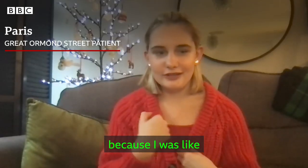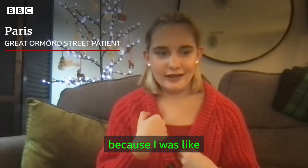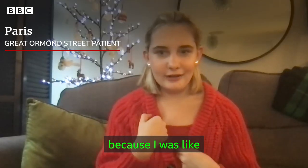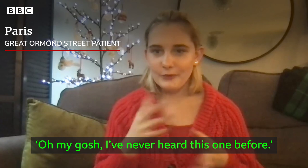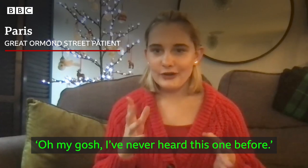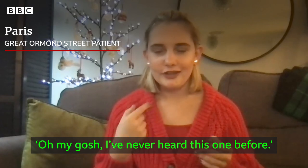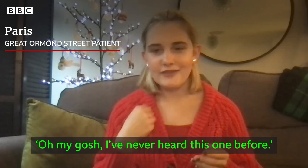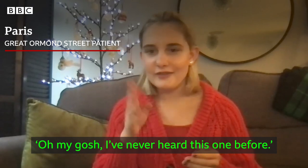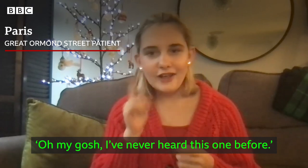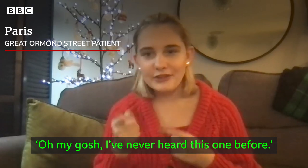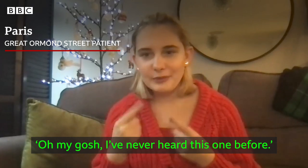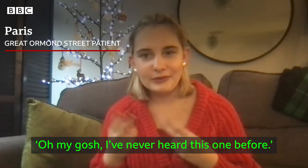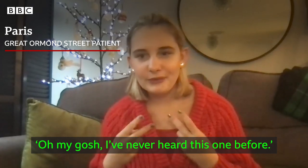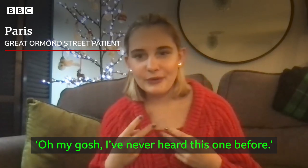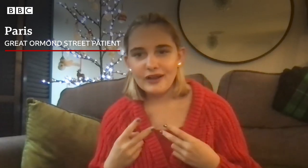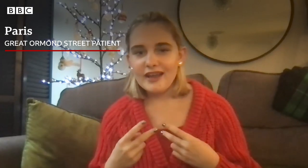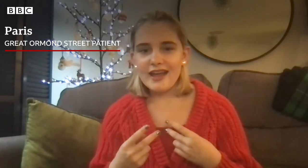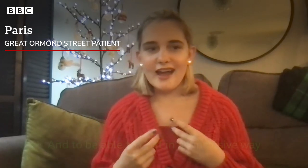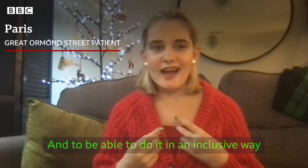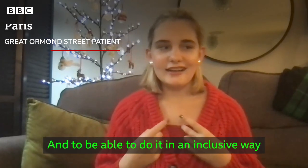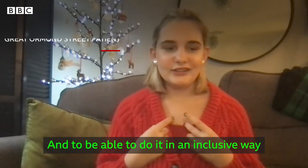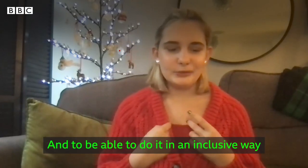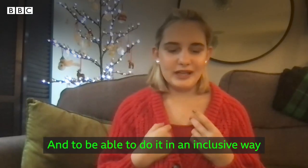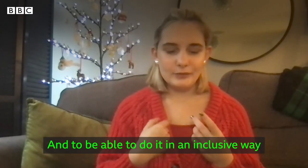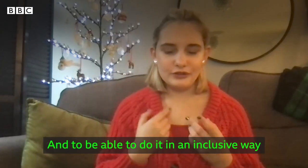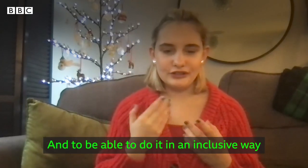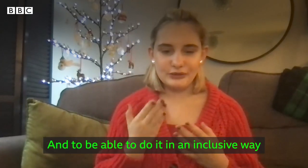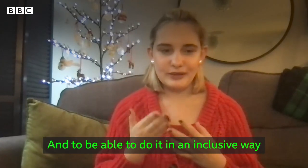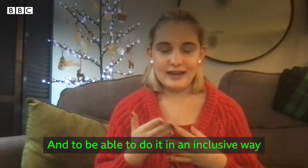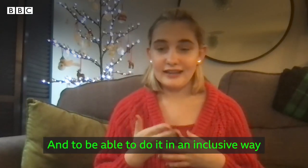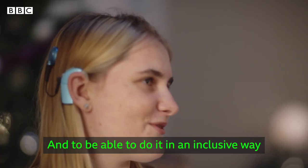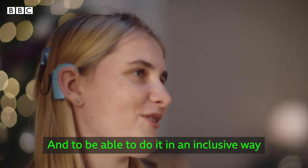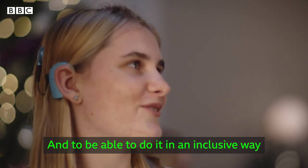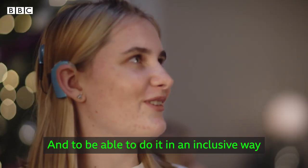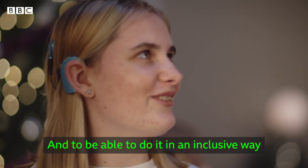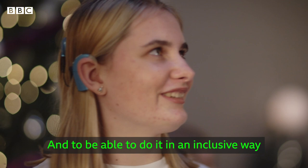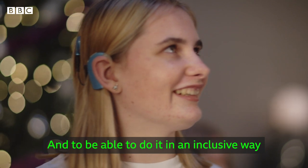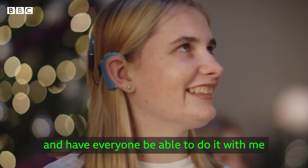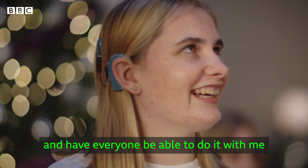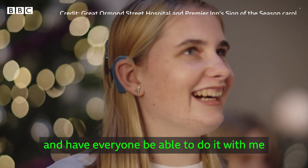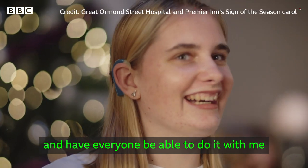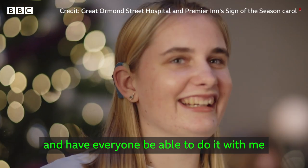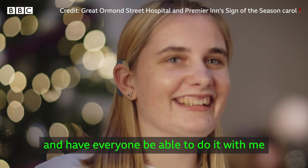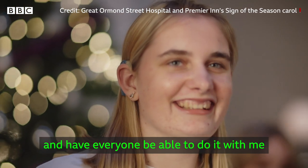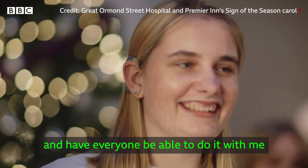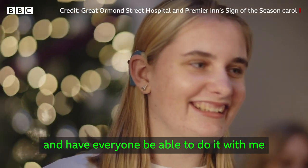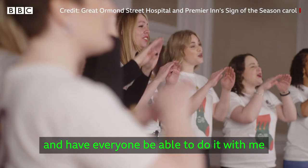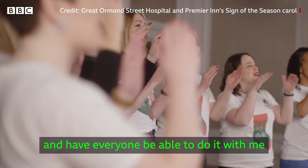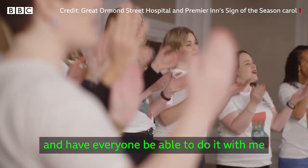like, oh my gosh, I've never heard this one before. And to be able to do it in an inclusive way and have everyone